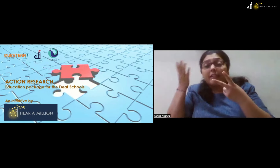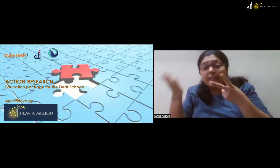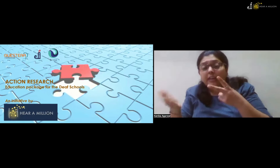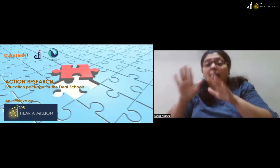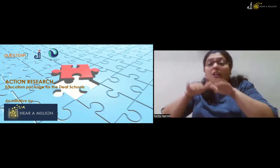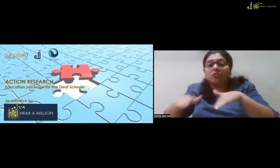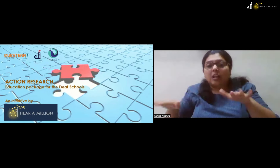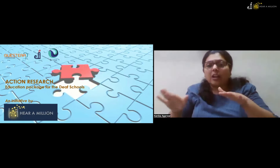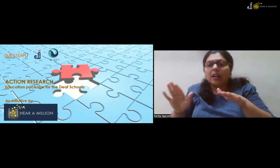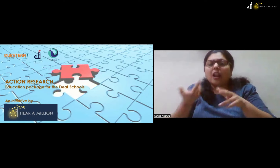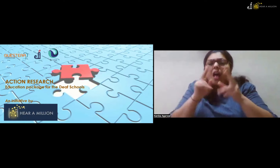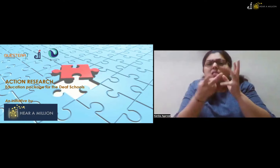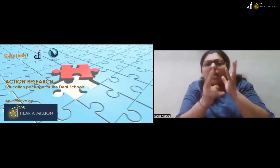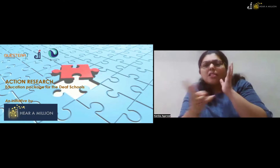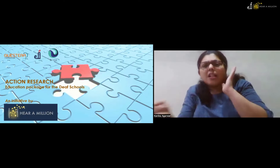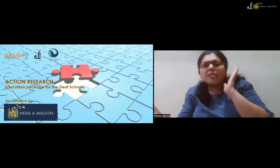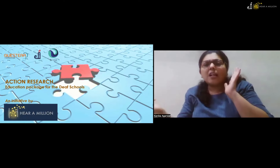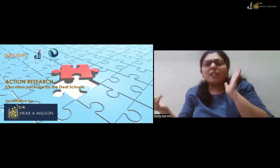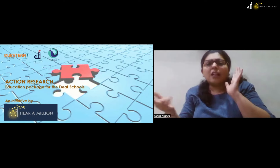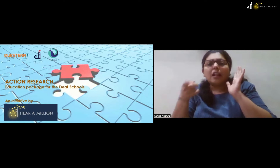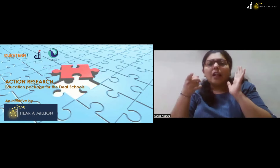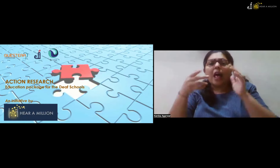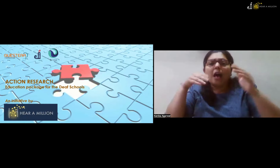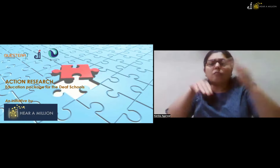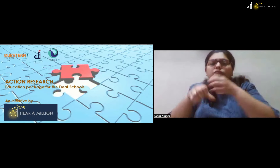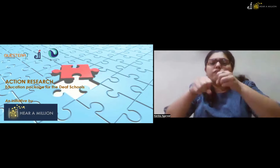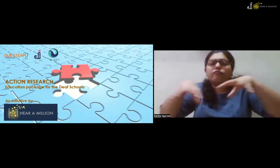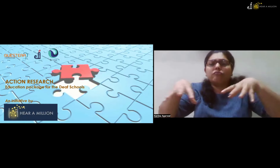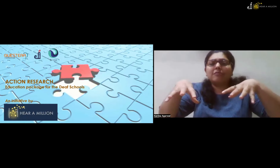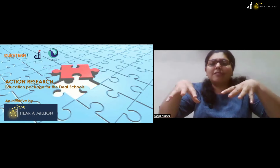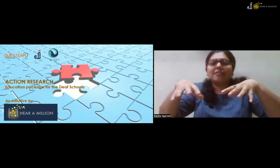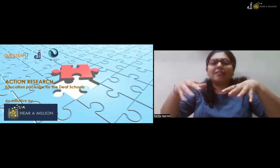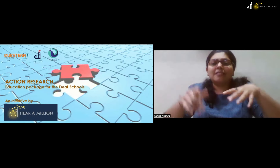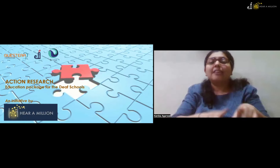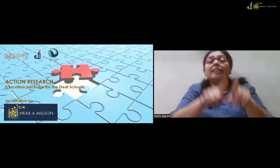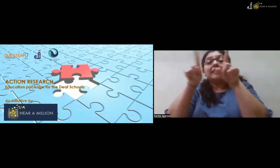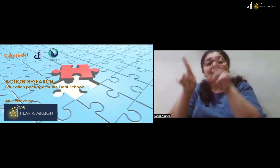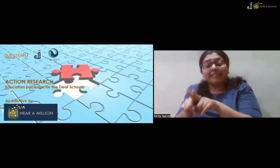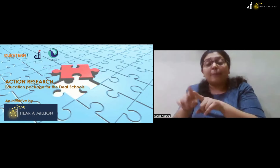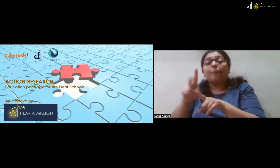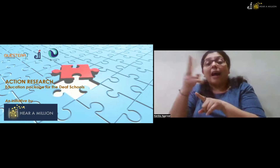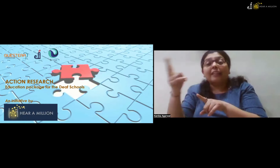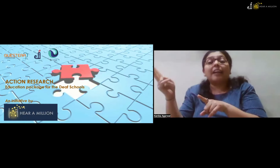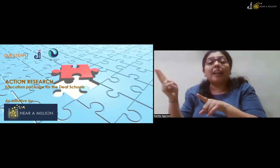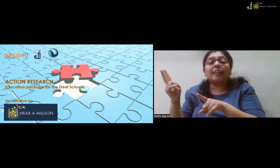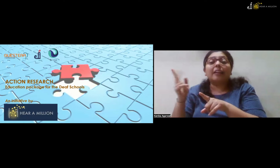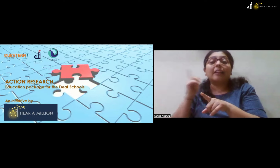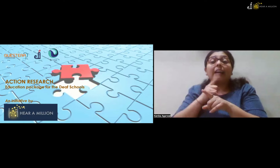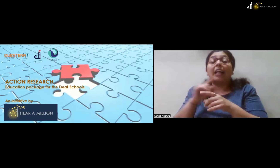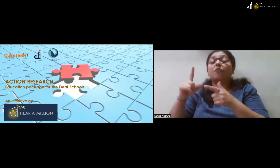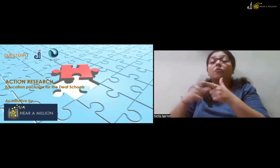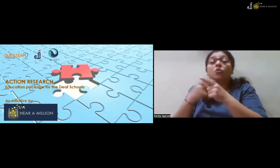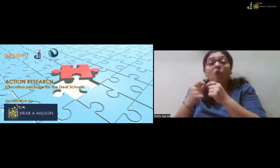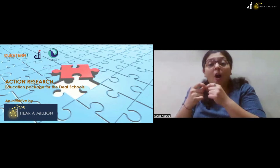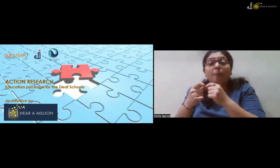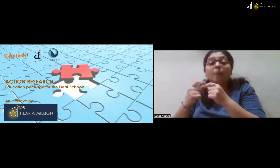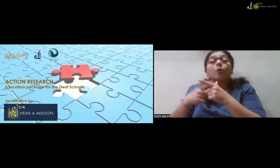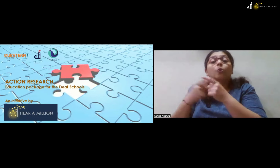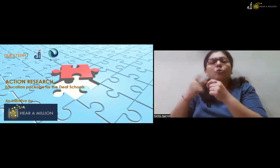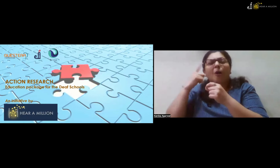and schools also. Schools have the administration, management, and the second group is the teachers,